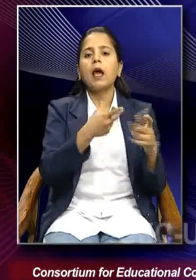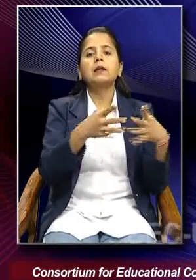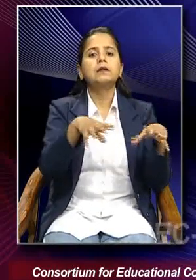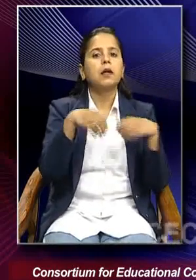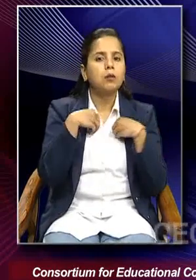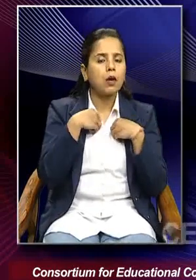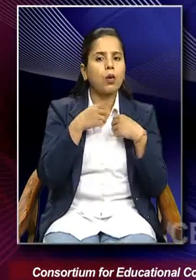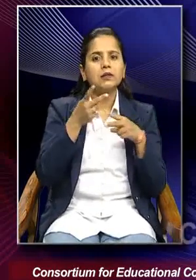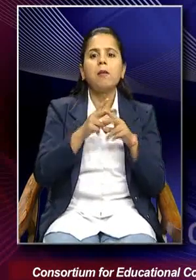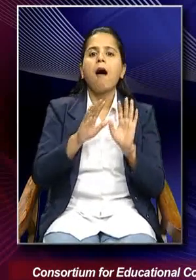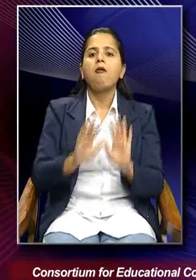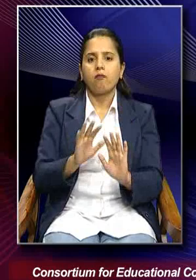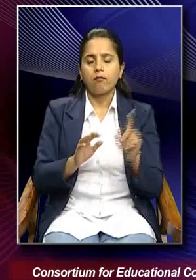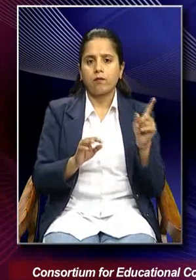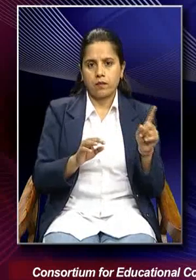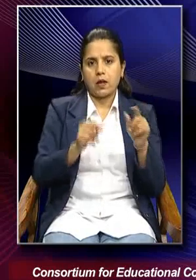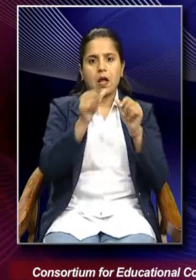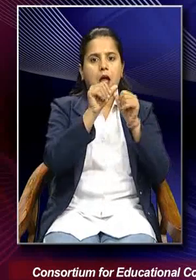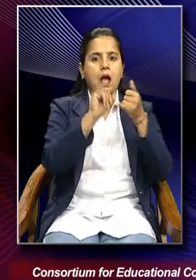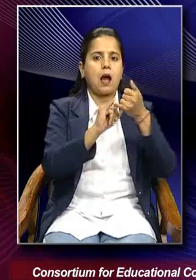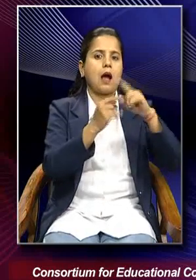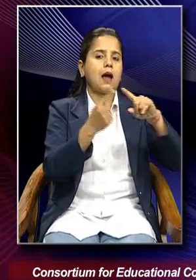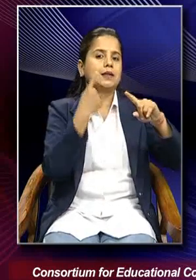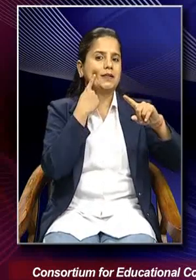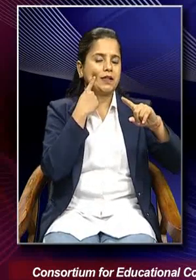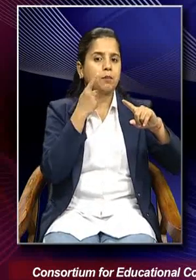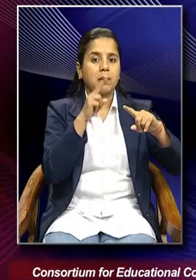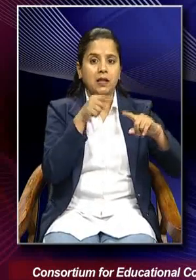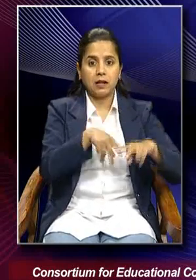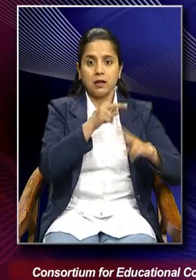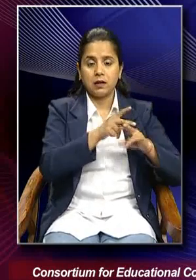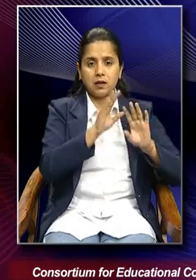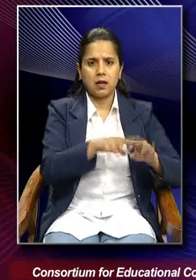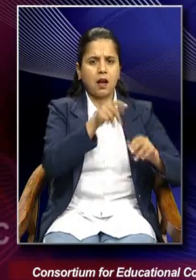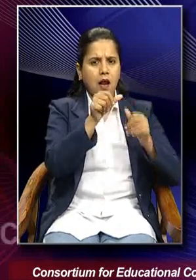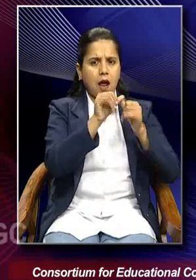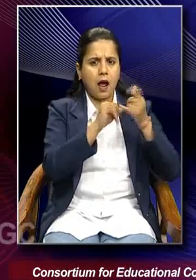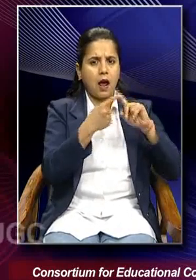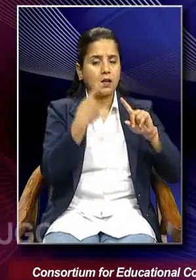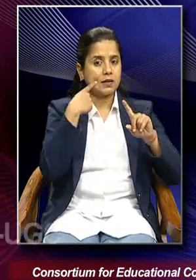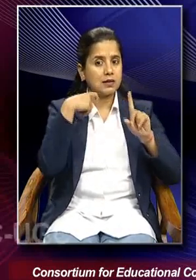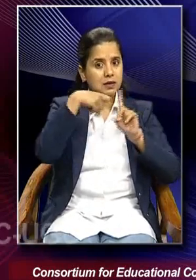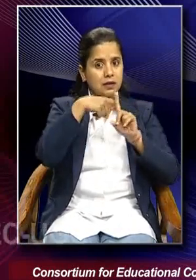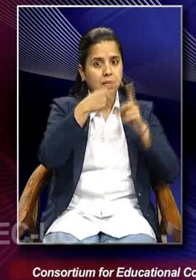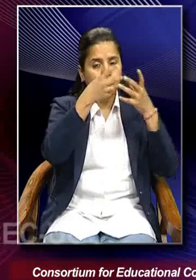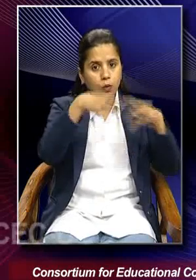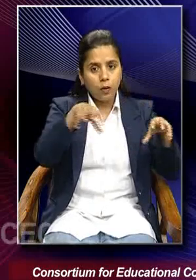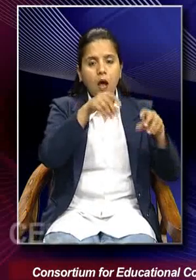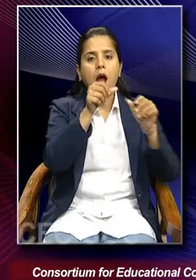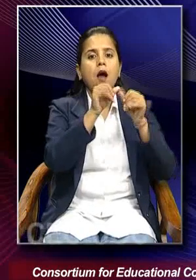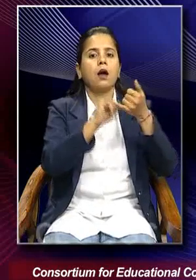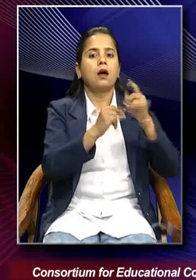or existence, asti, which dividing this term Astik into asti